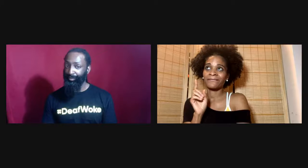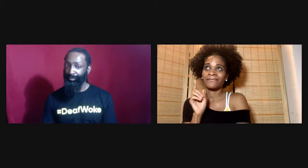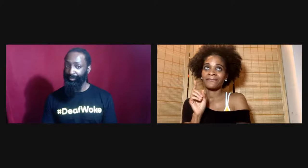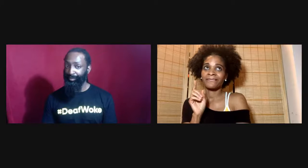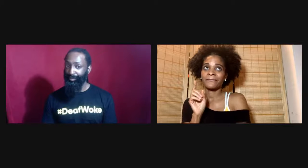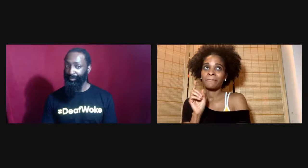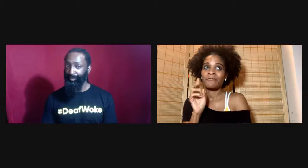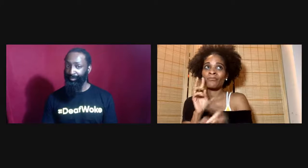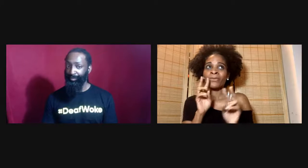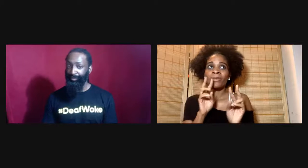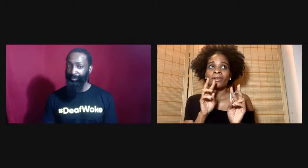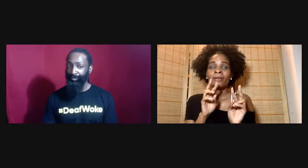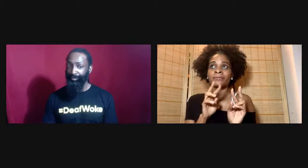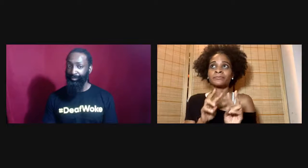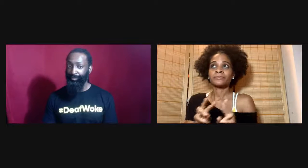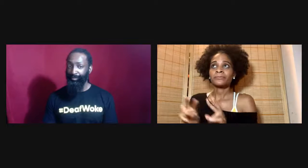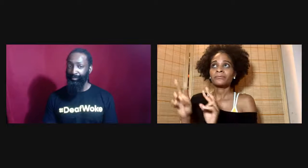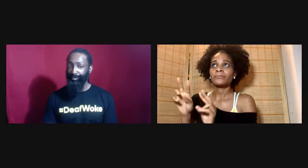We have to be our own role models.